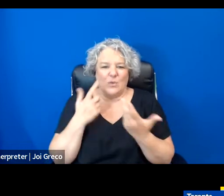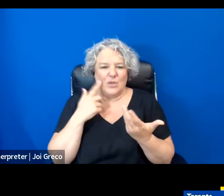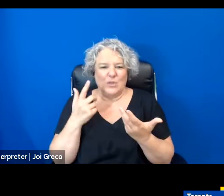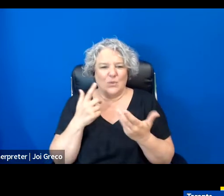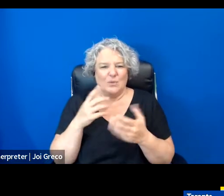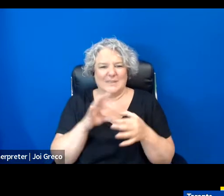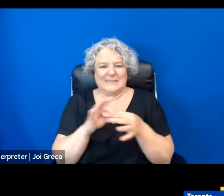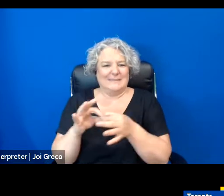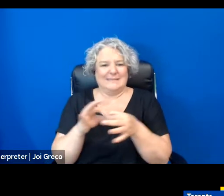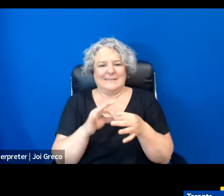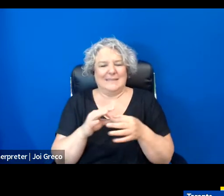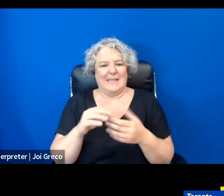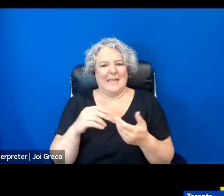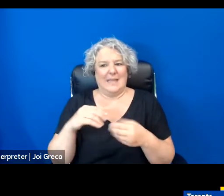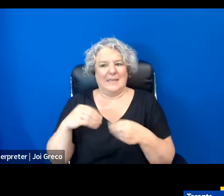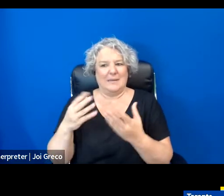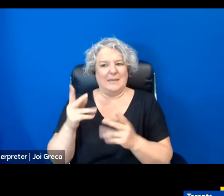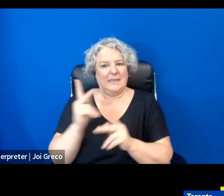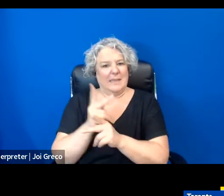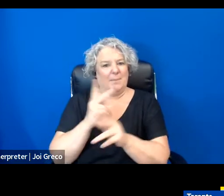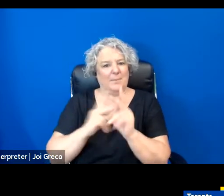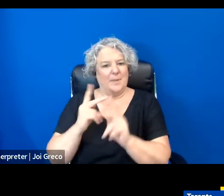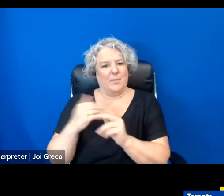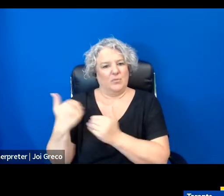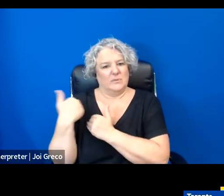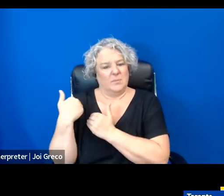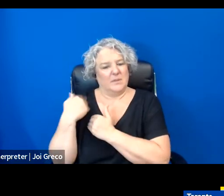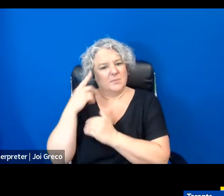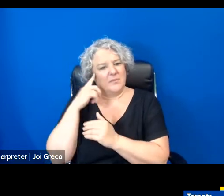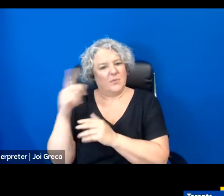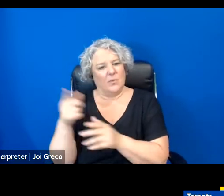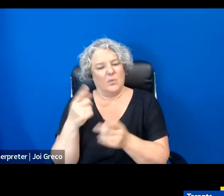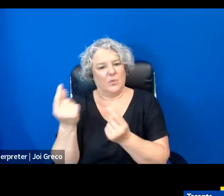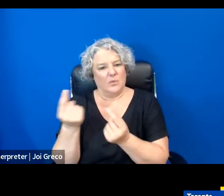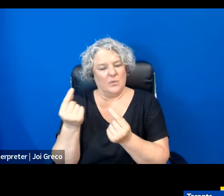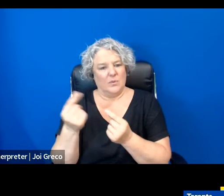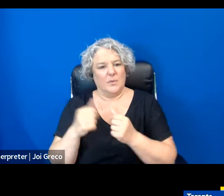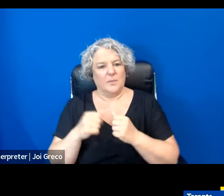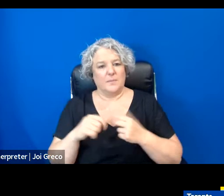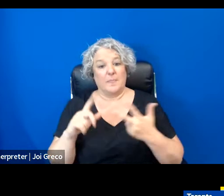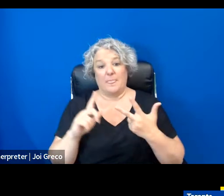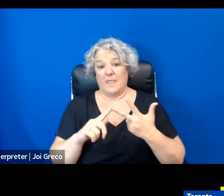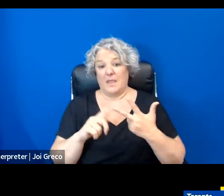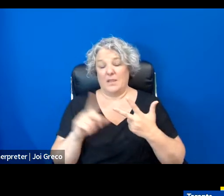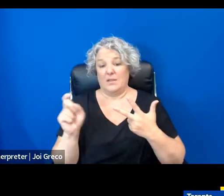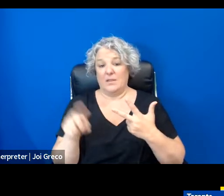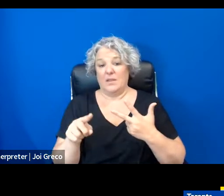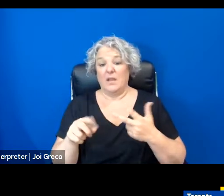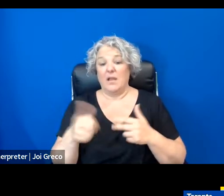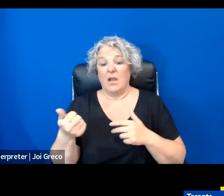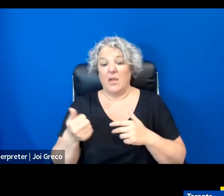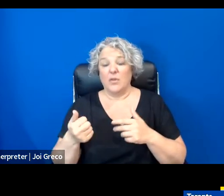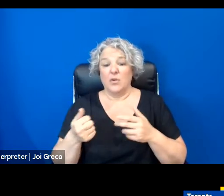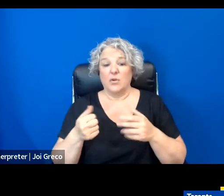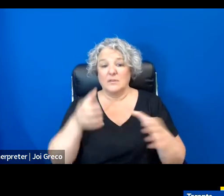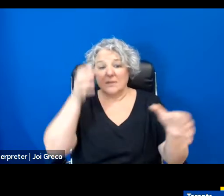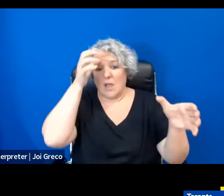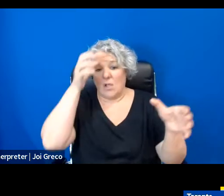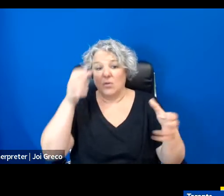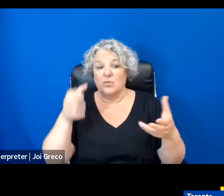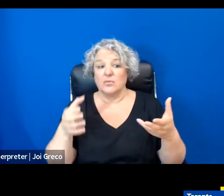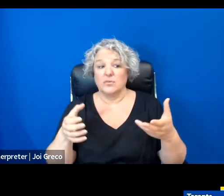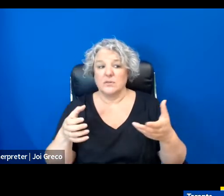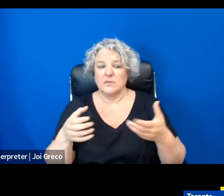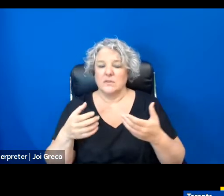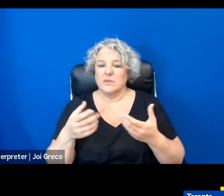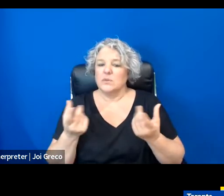to hold people accountable? And maybe I'll just put in that as well. Another question about things that scholars can do to encourage or